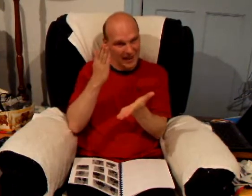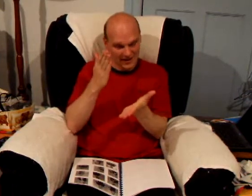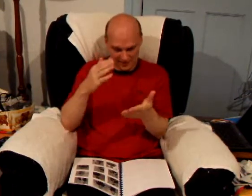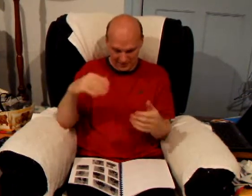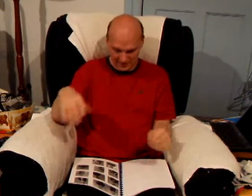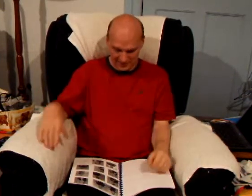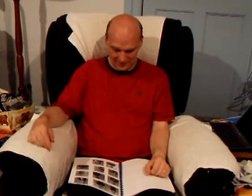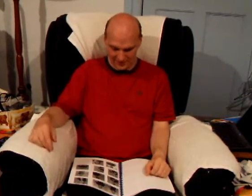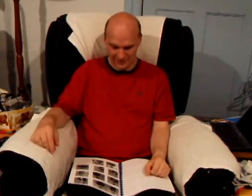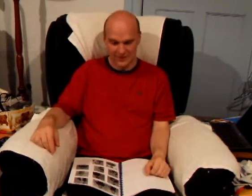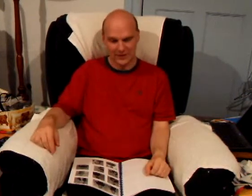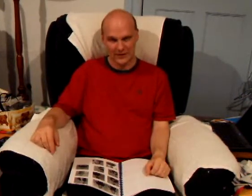Exact.